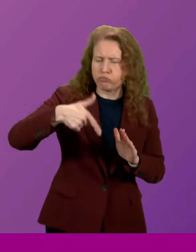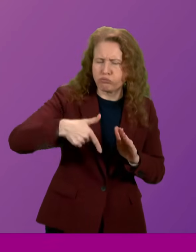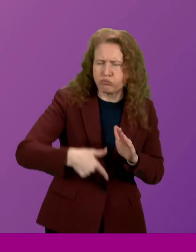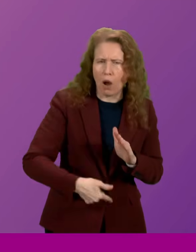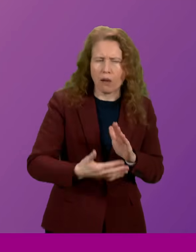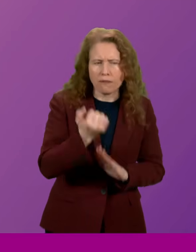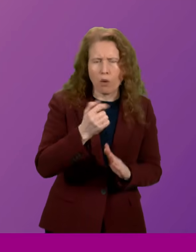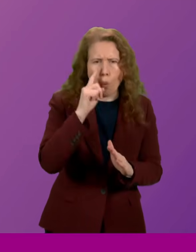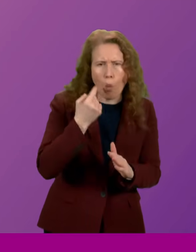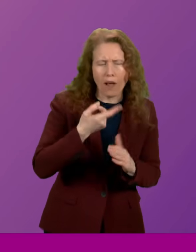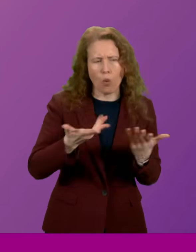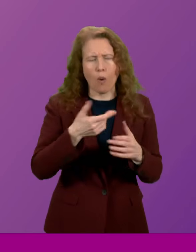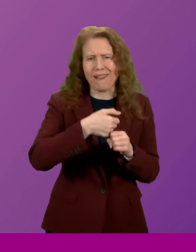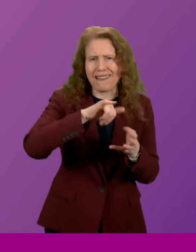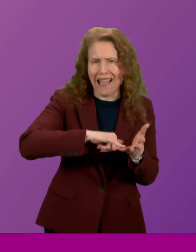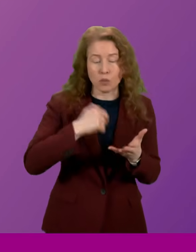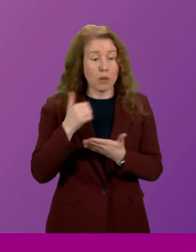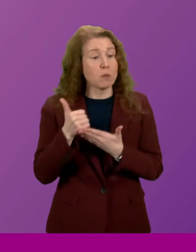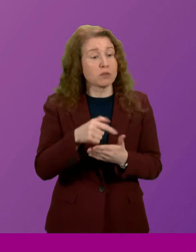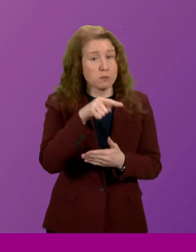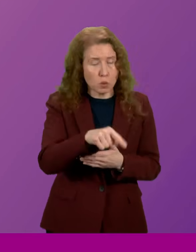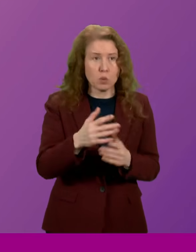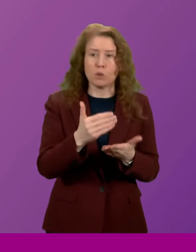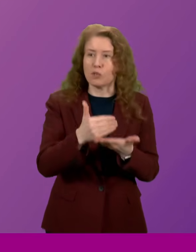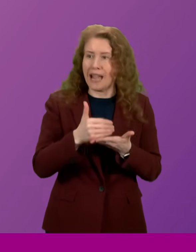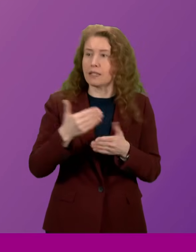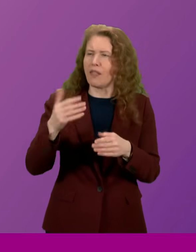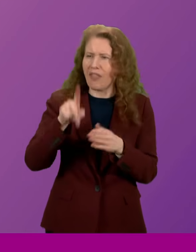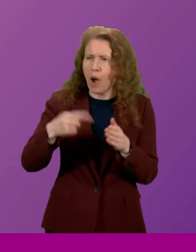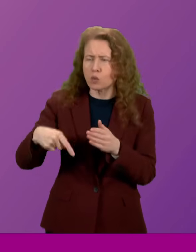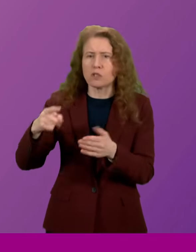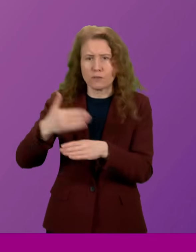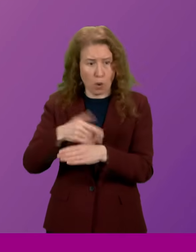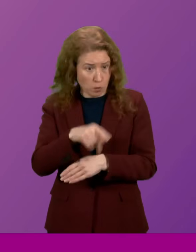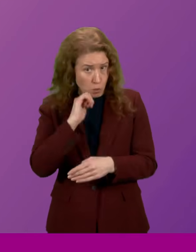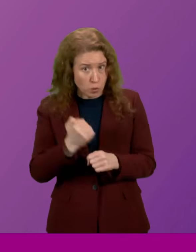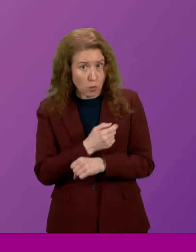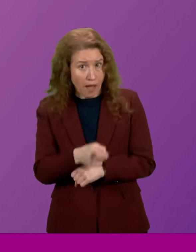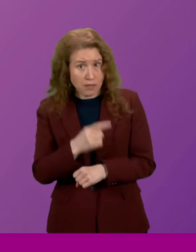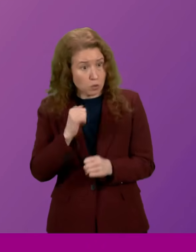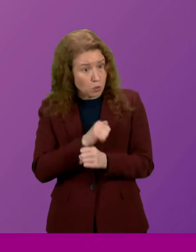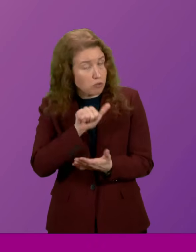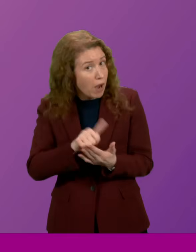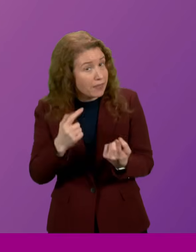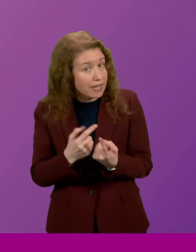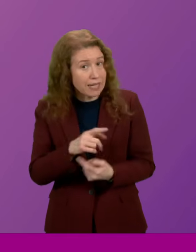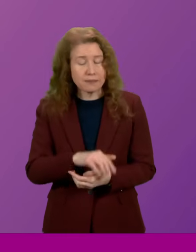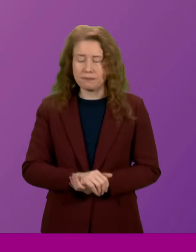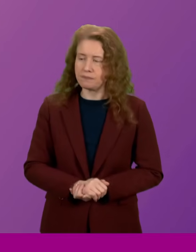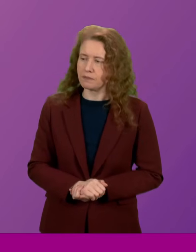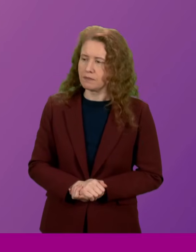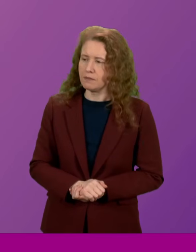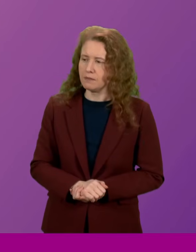votes to protect thousands of Scottish jobs. So is John Swinney prepared to do the right thing?